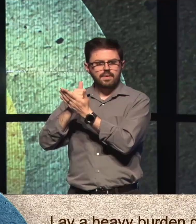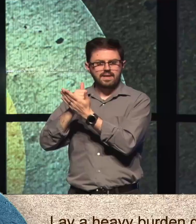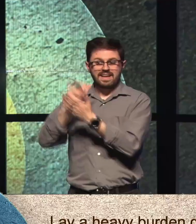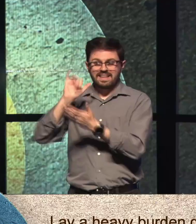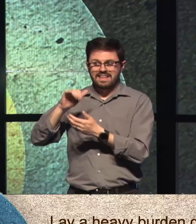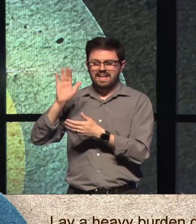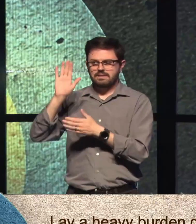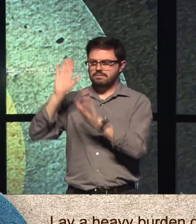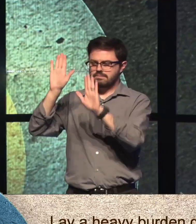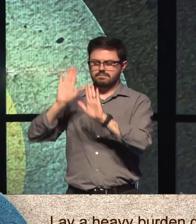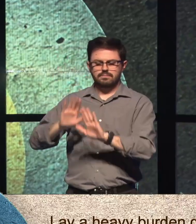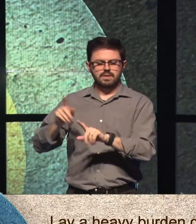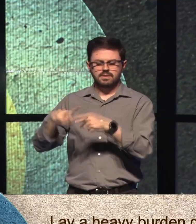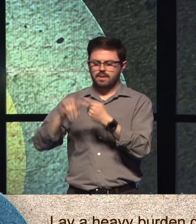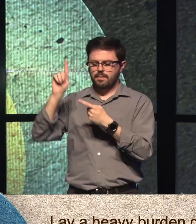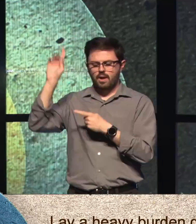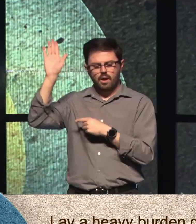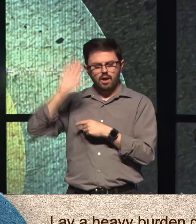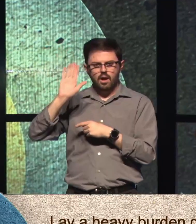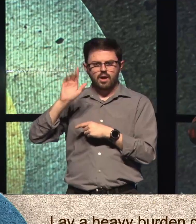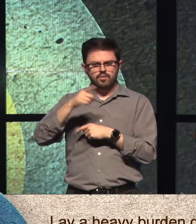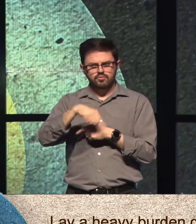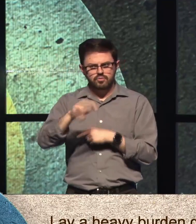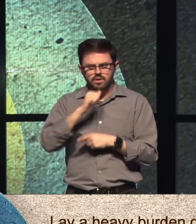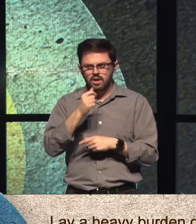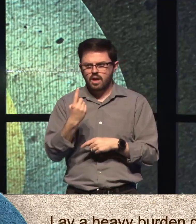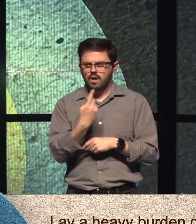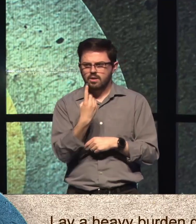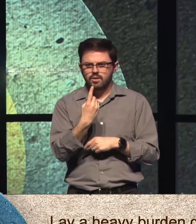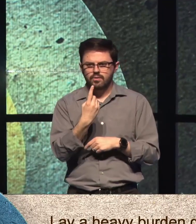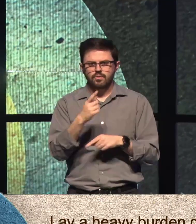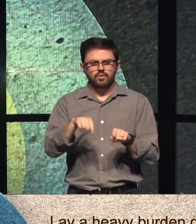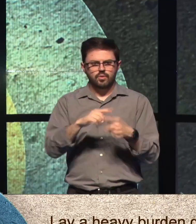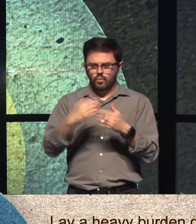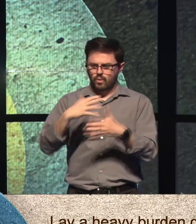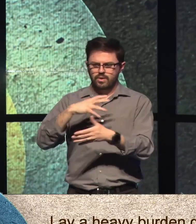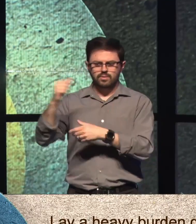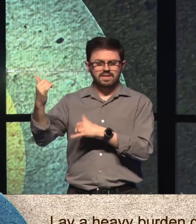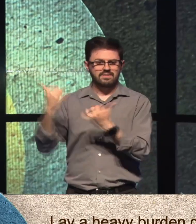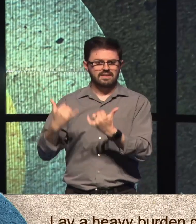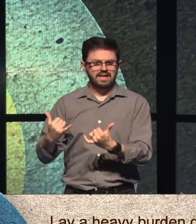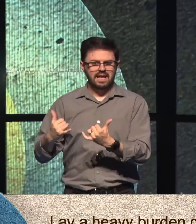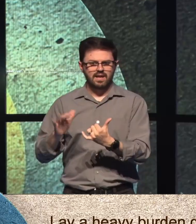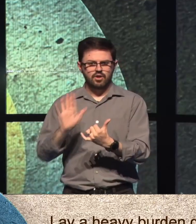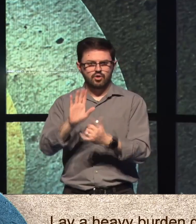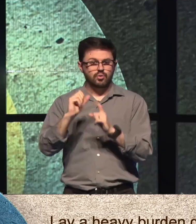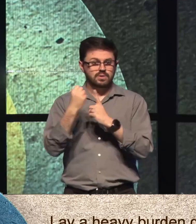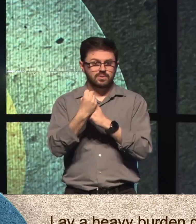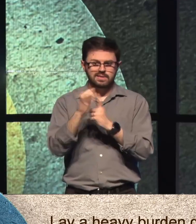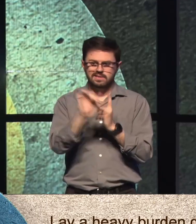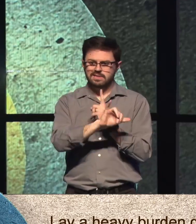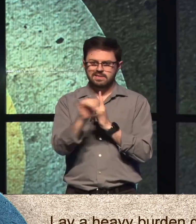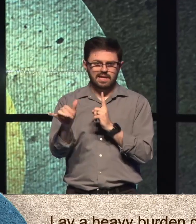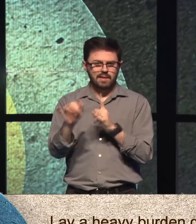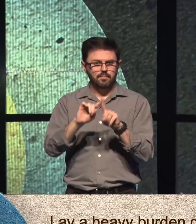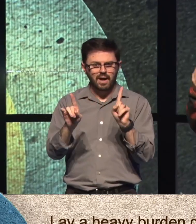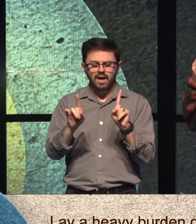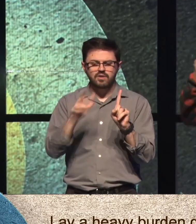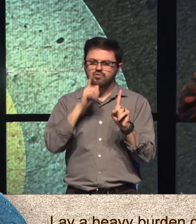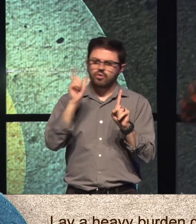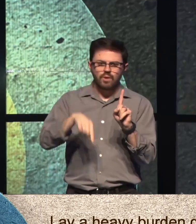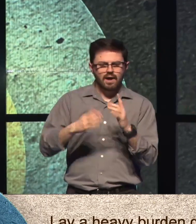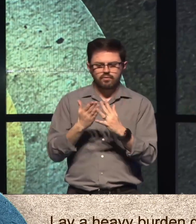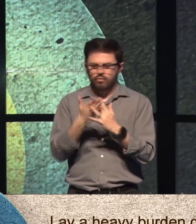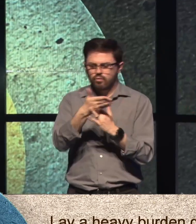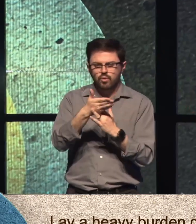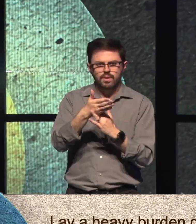You're going to walk out of here with the same circumstance. That I can promise. But you don't have to carry it alone. And so maybe it's